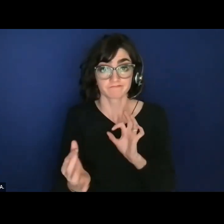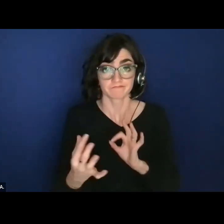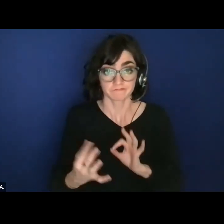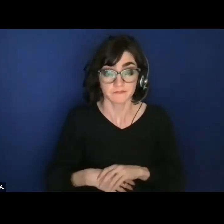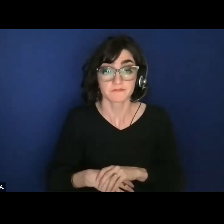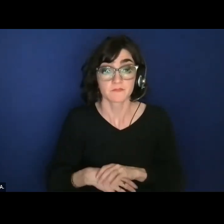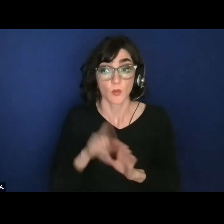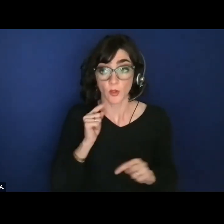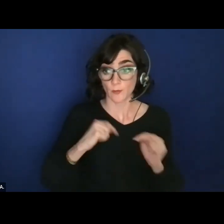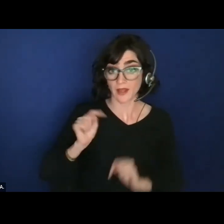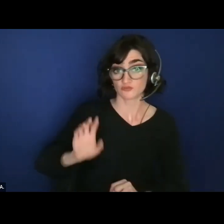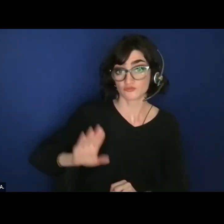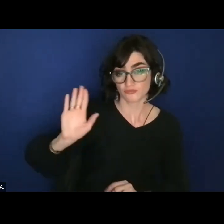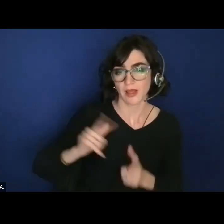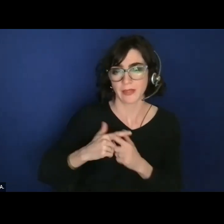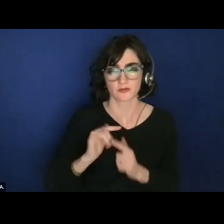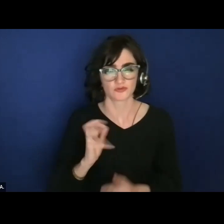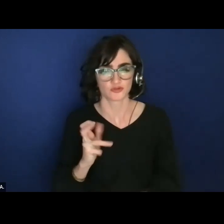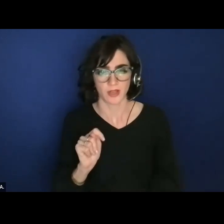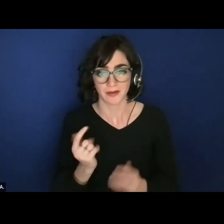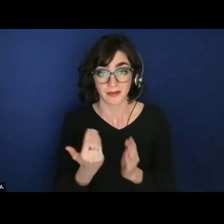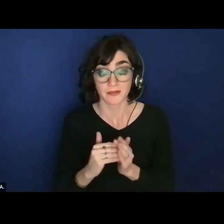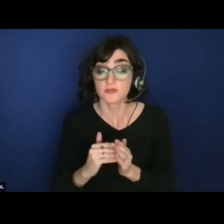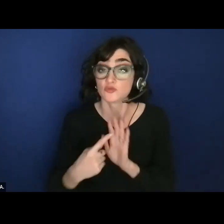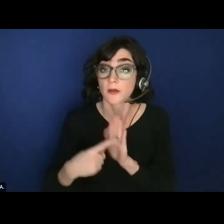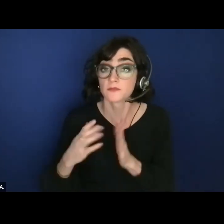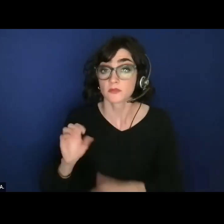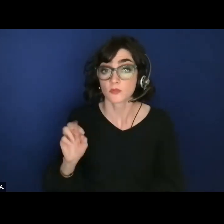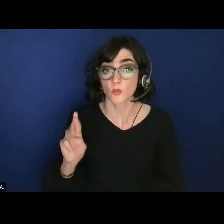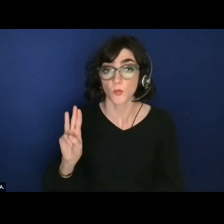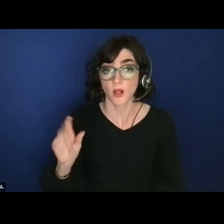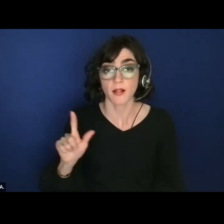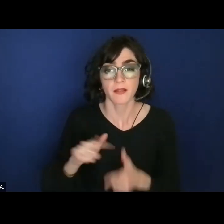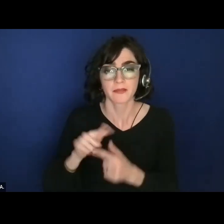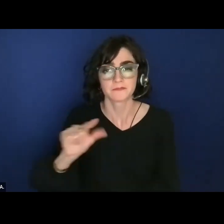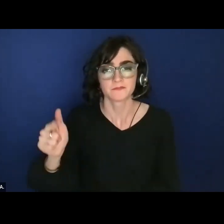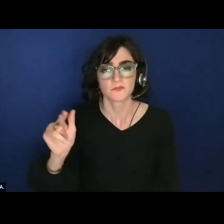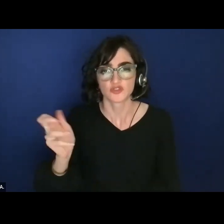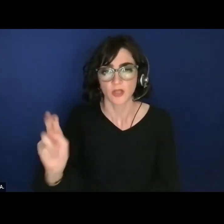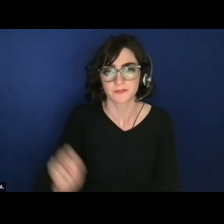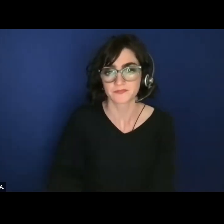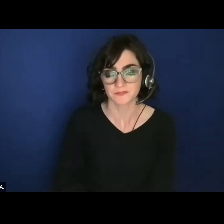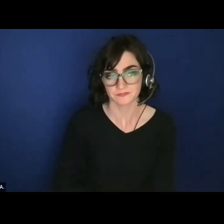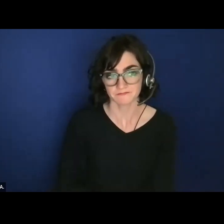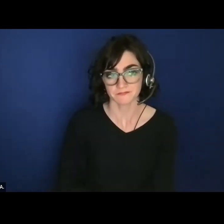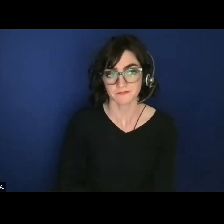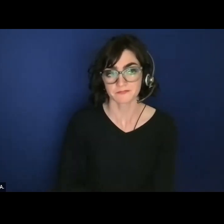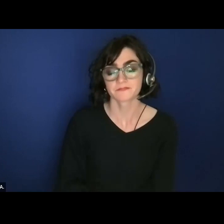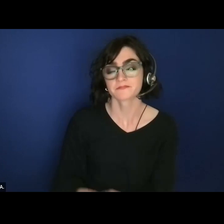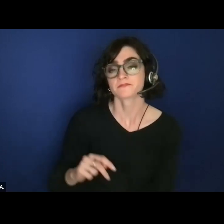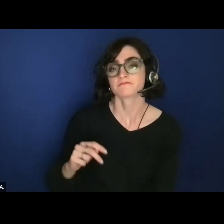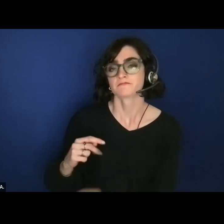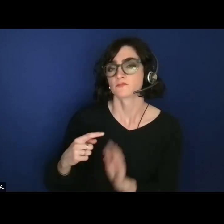raised hands and then come back to the chat again. So Representative Orwell and then Jen. Thank you. And this is such an important